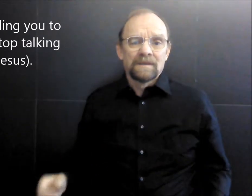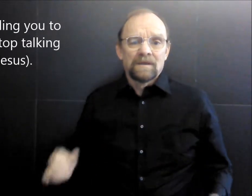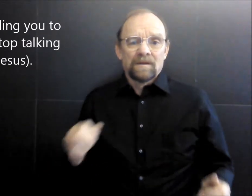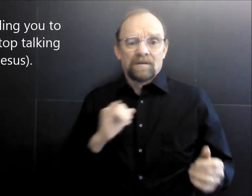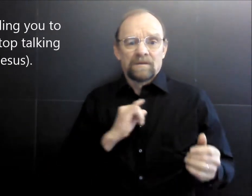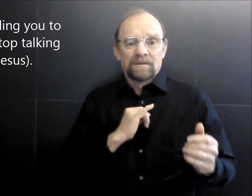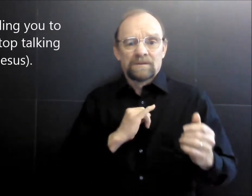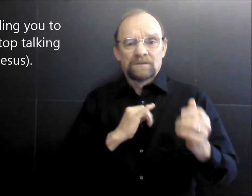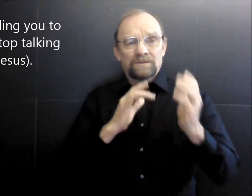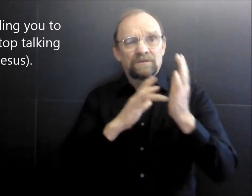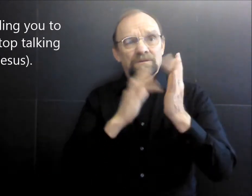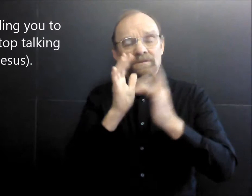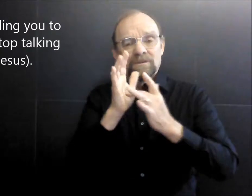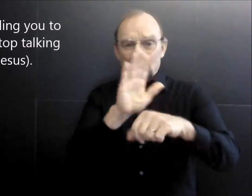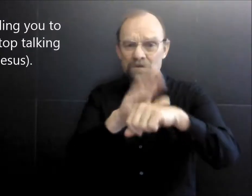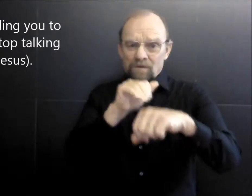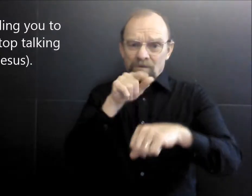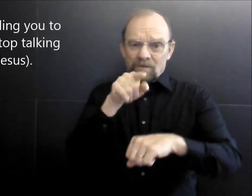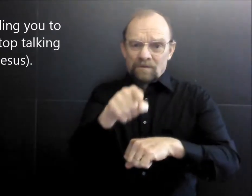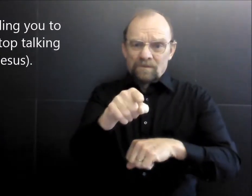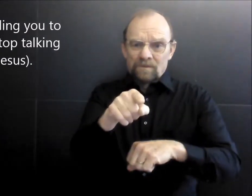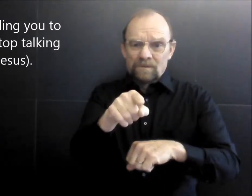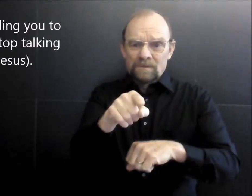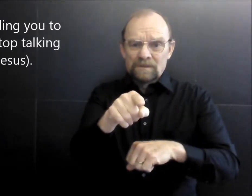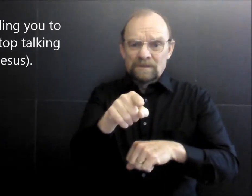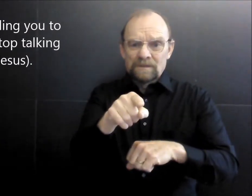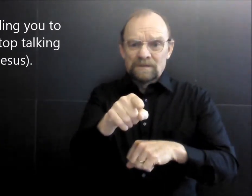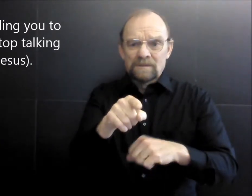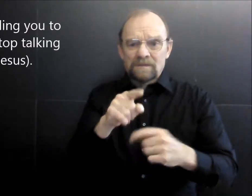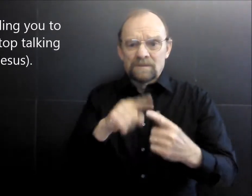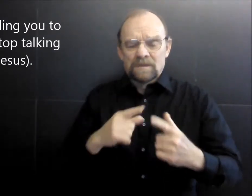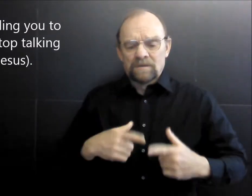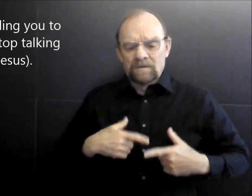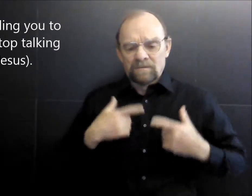I am calling you to a life of non-stop communion with me